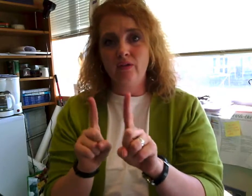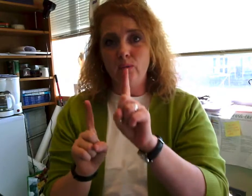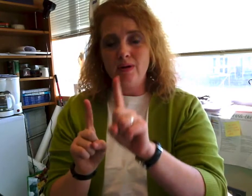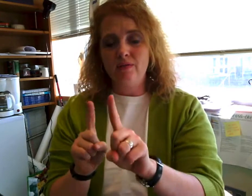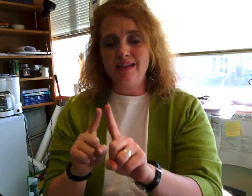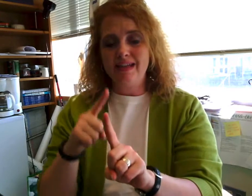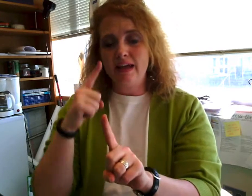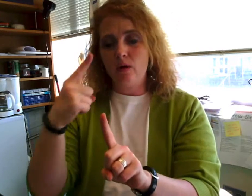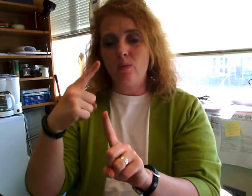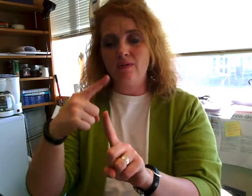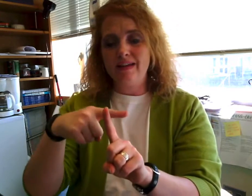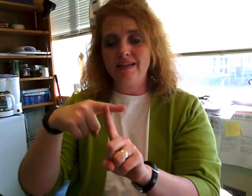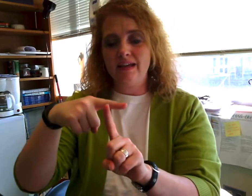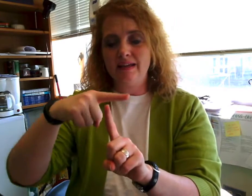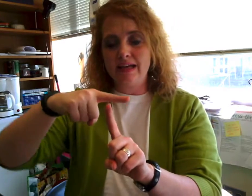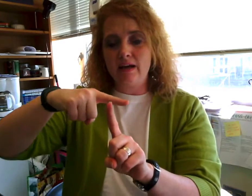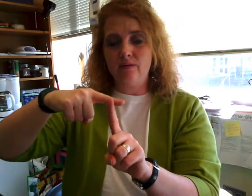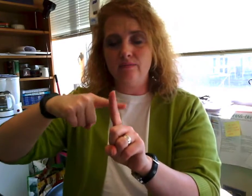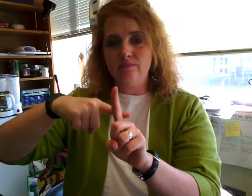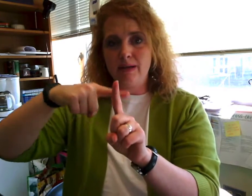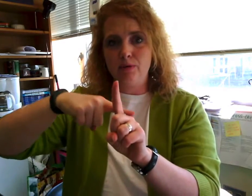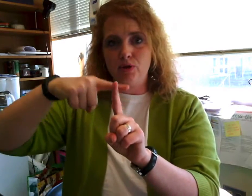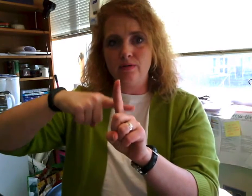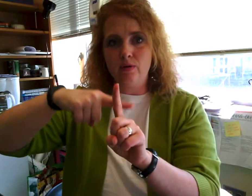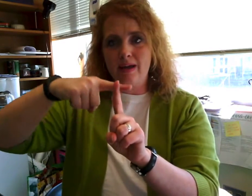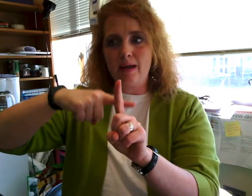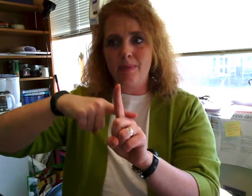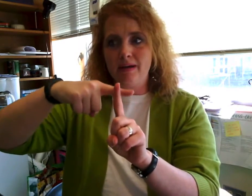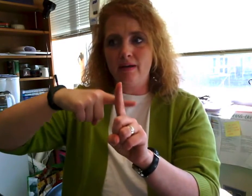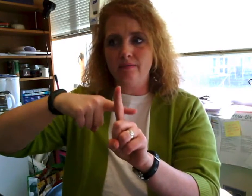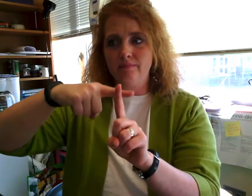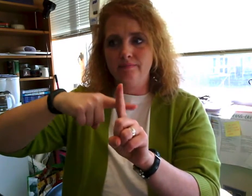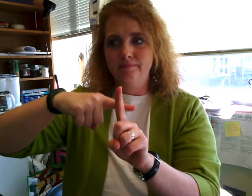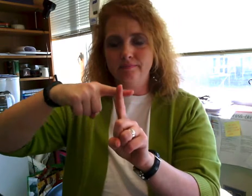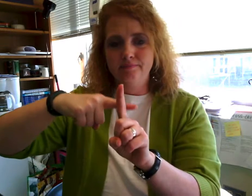ones, one facing out, one facing down, temperature going up and down.